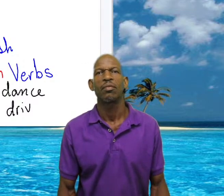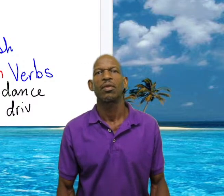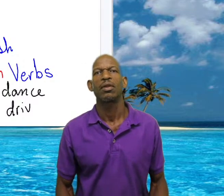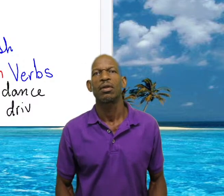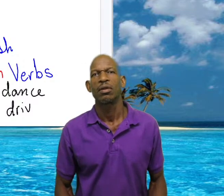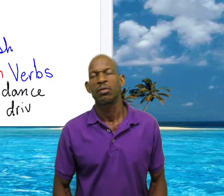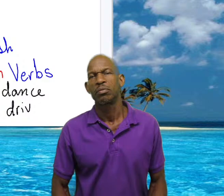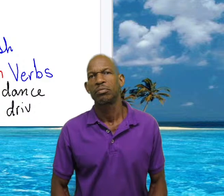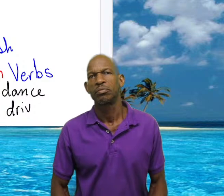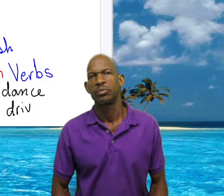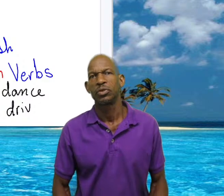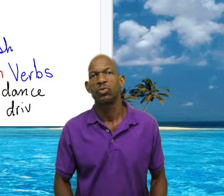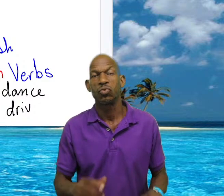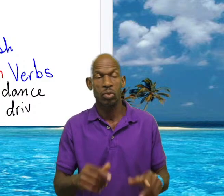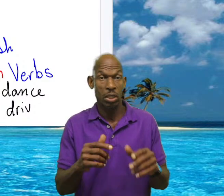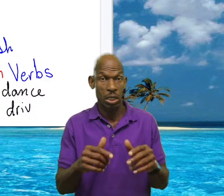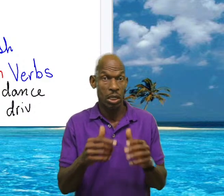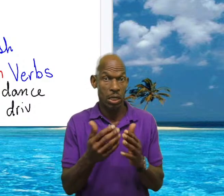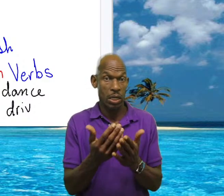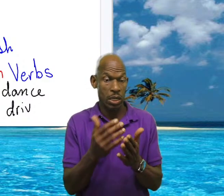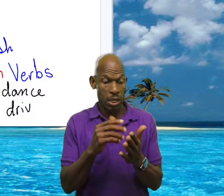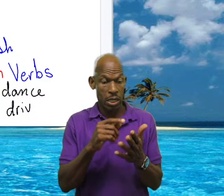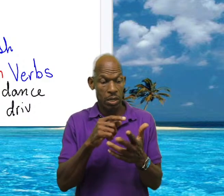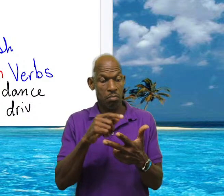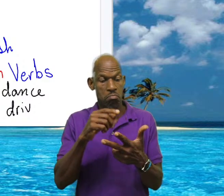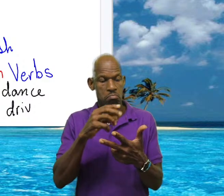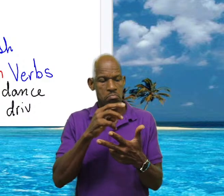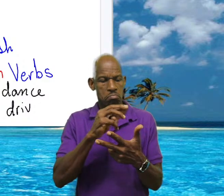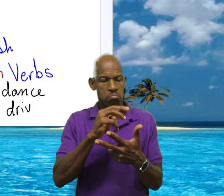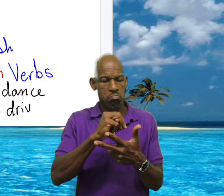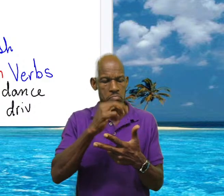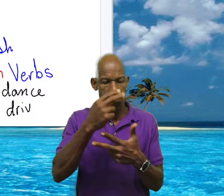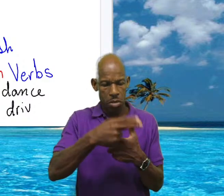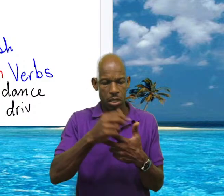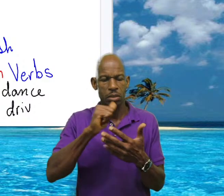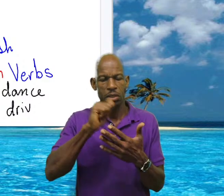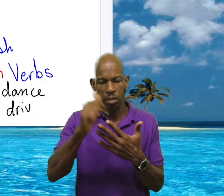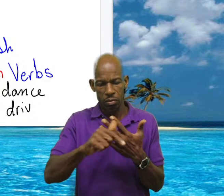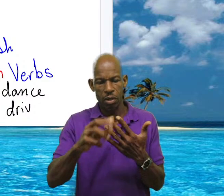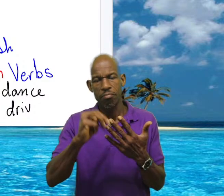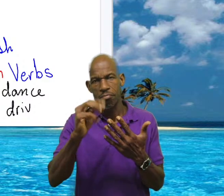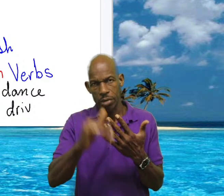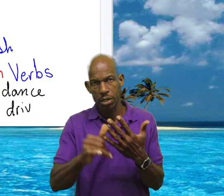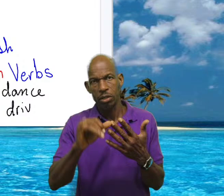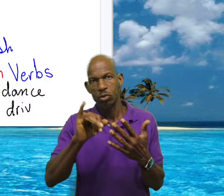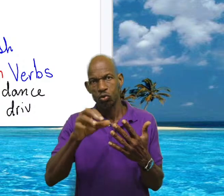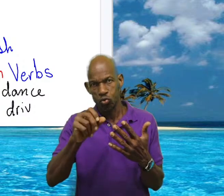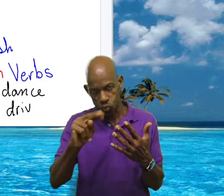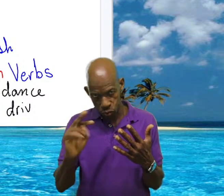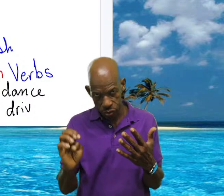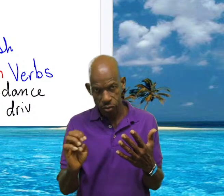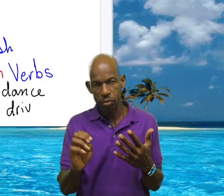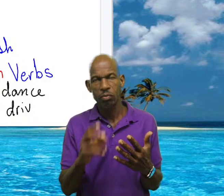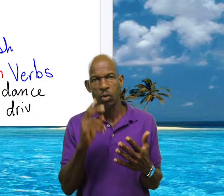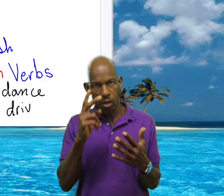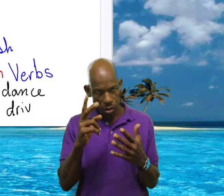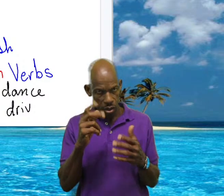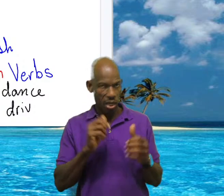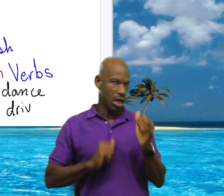we look at the action verbs. Now what we're talking about, we want to list some action verbs.